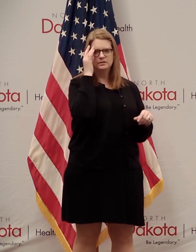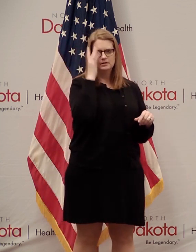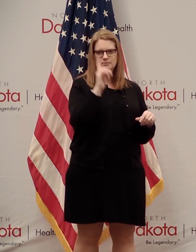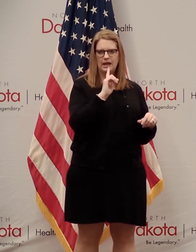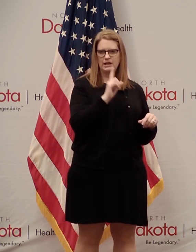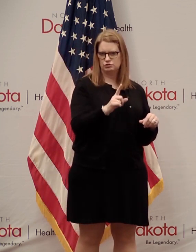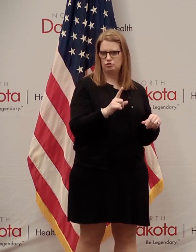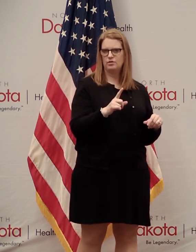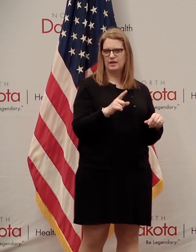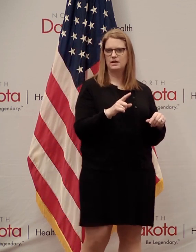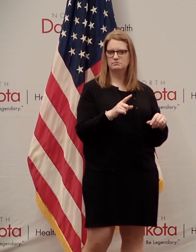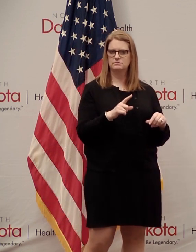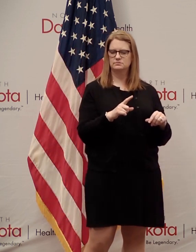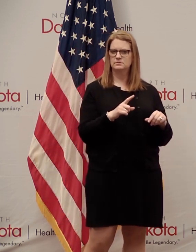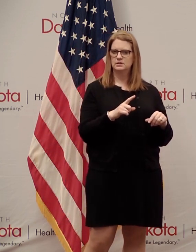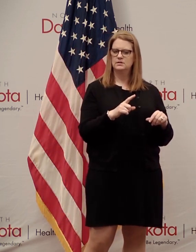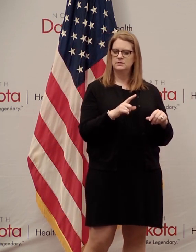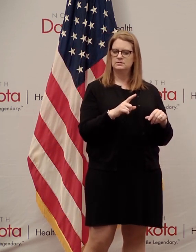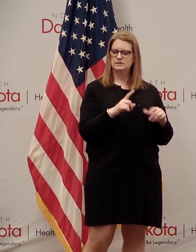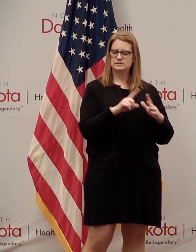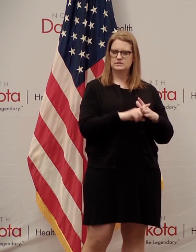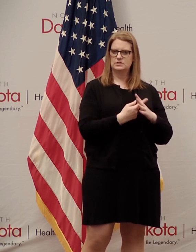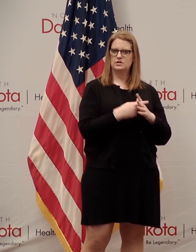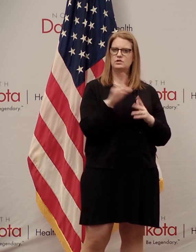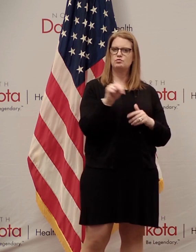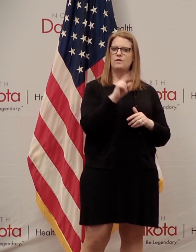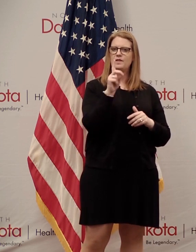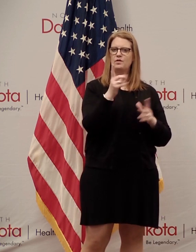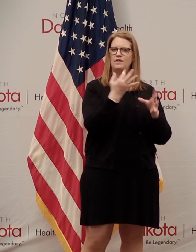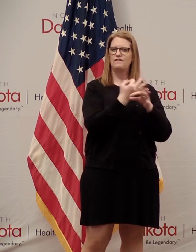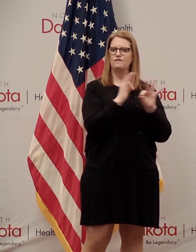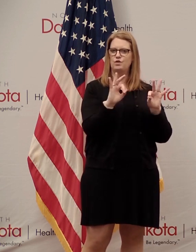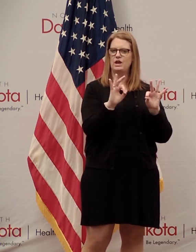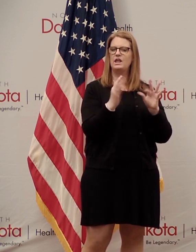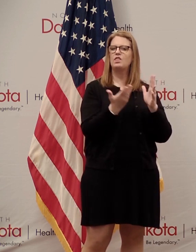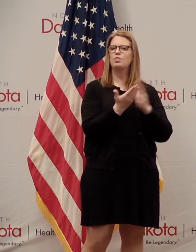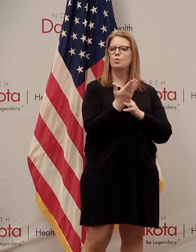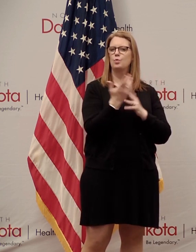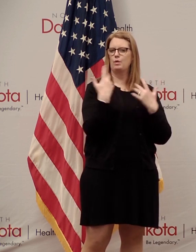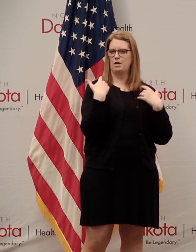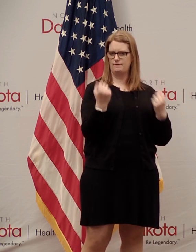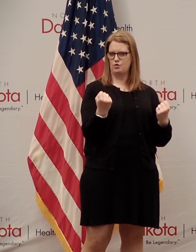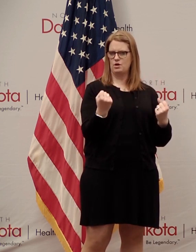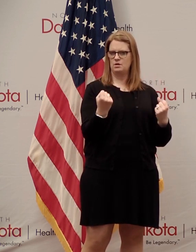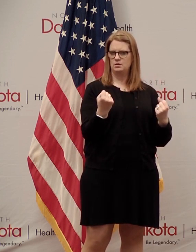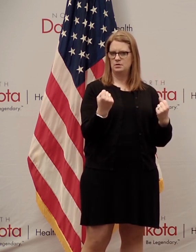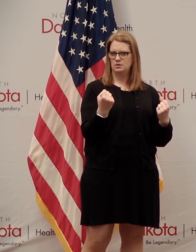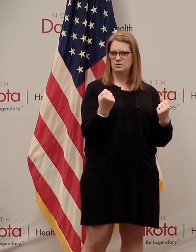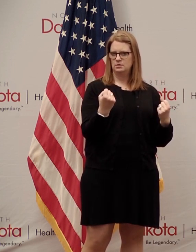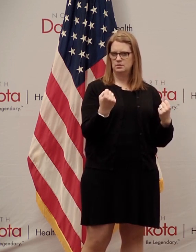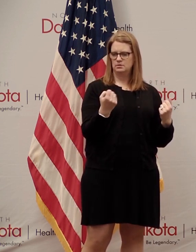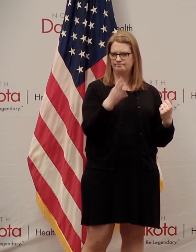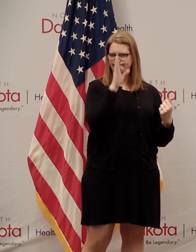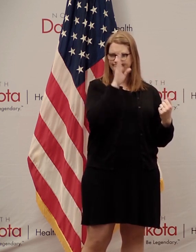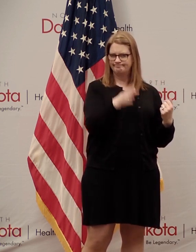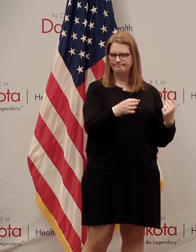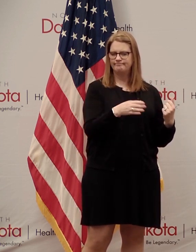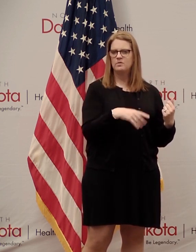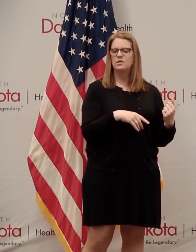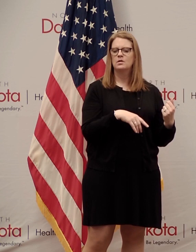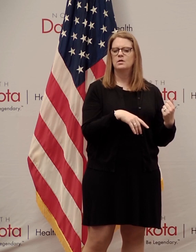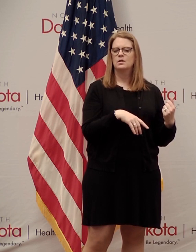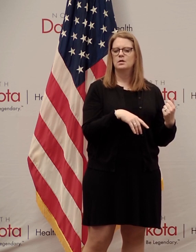off to a great start, was well understood, but it was called North Dakota Free Through Recovery. And again, this